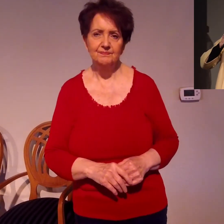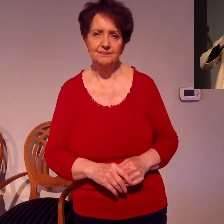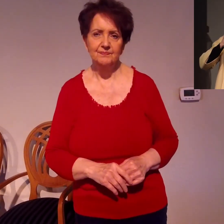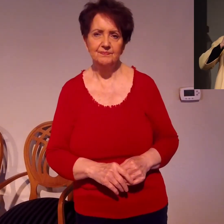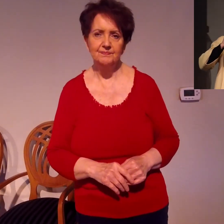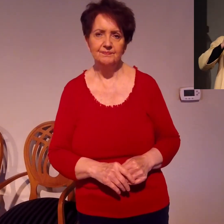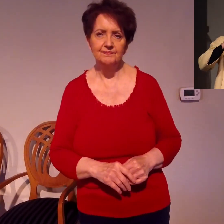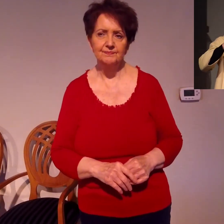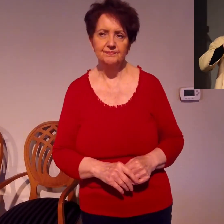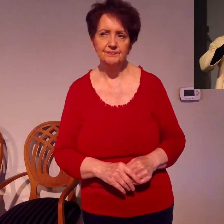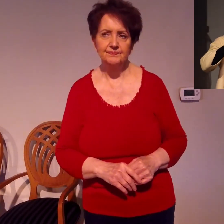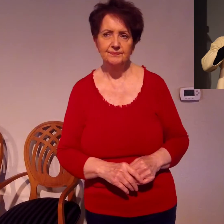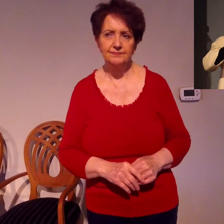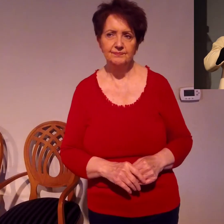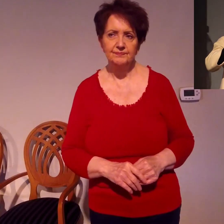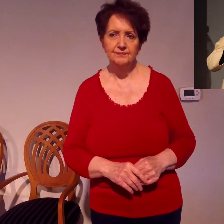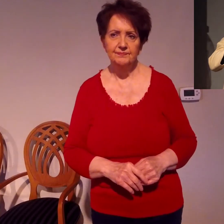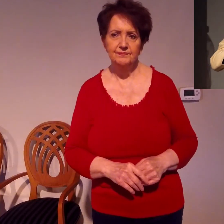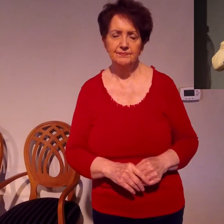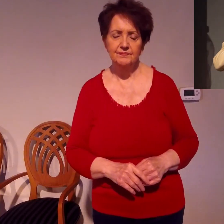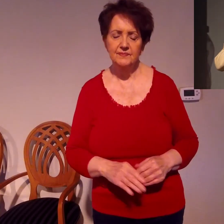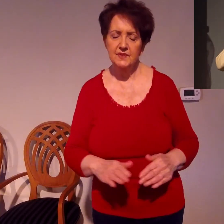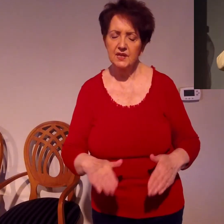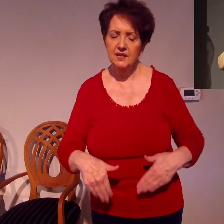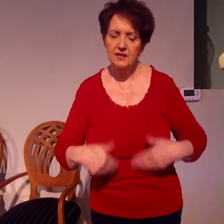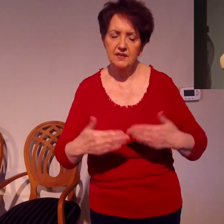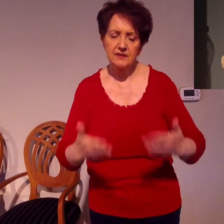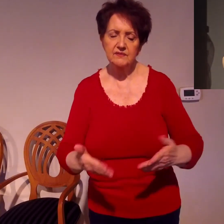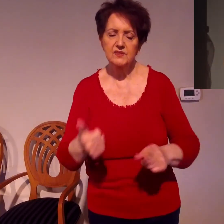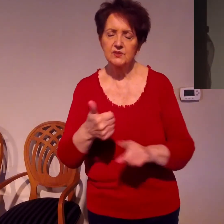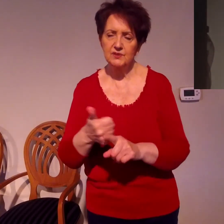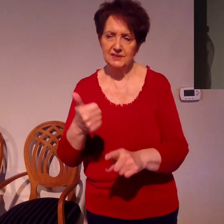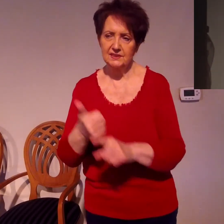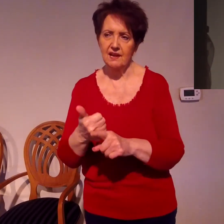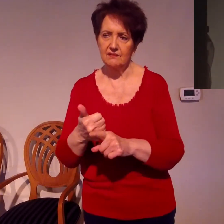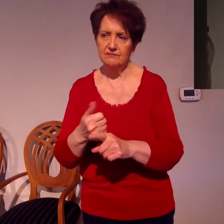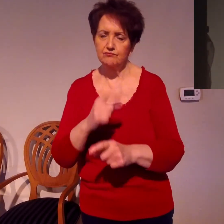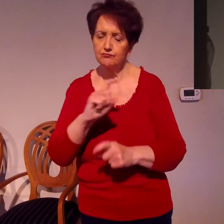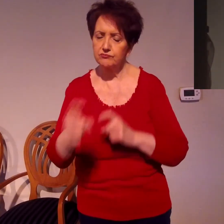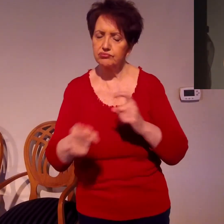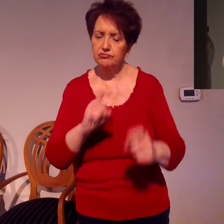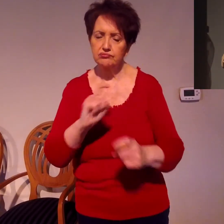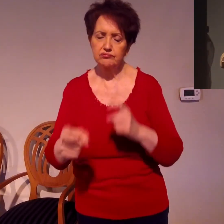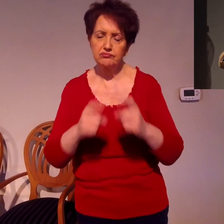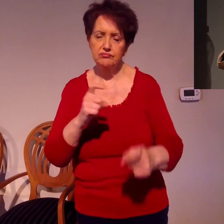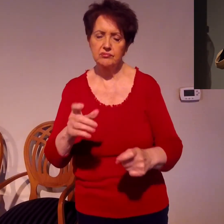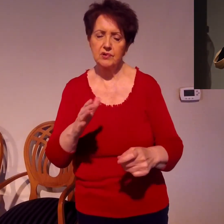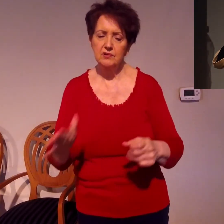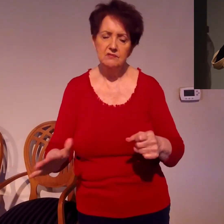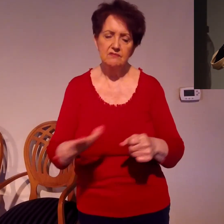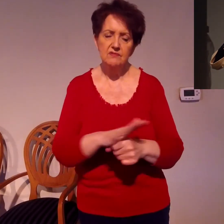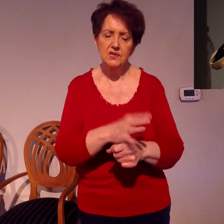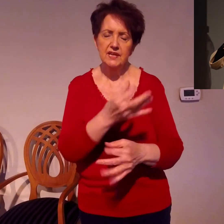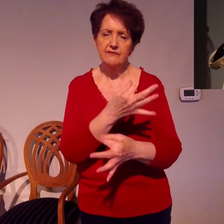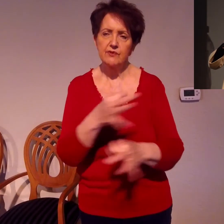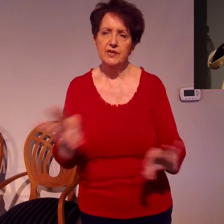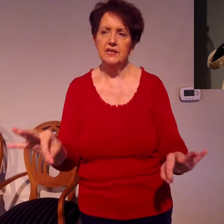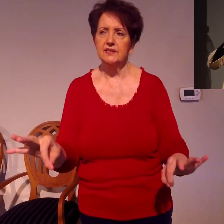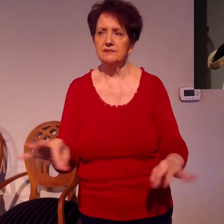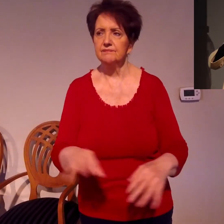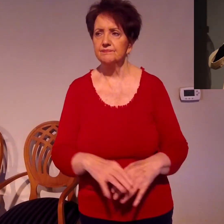All it wants to do is give to itself unabashedly, fully, freely,